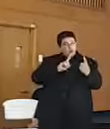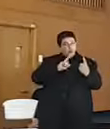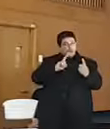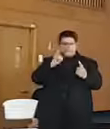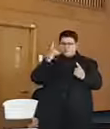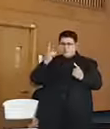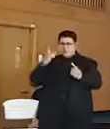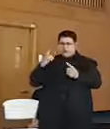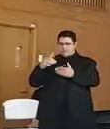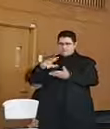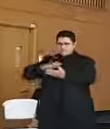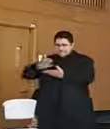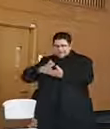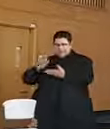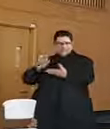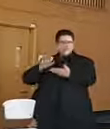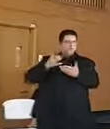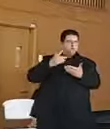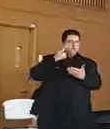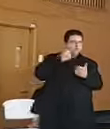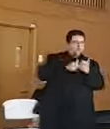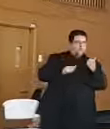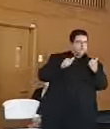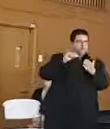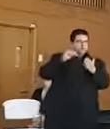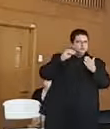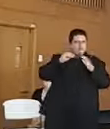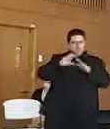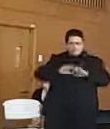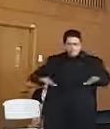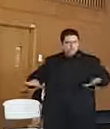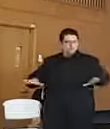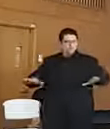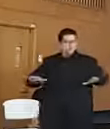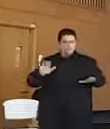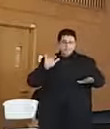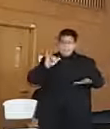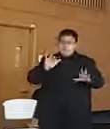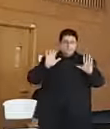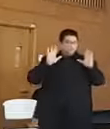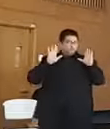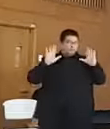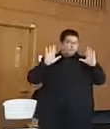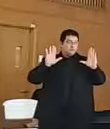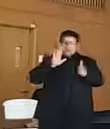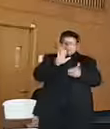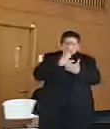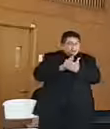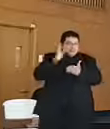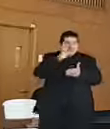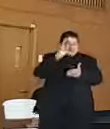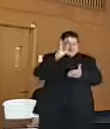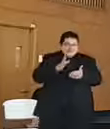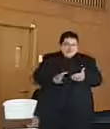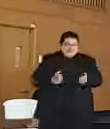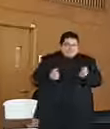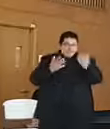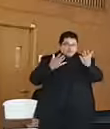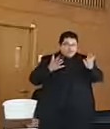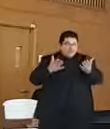device that can go home for each child. And that's the beauty of this time. Schools have never provided